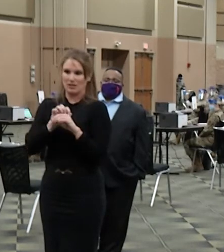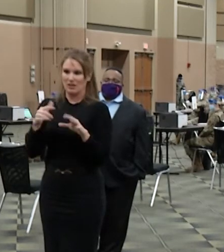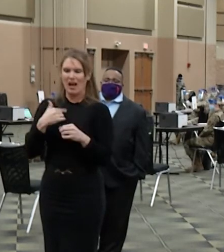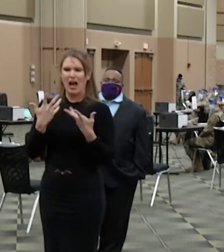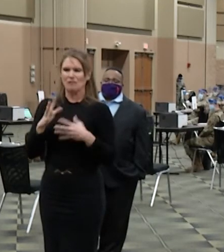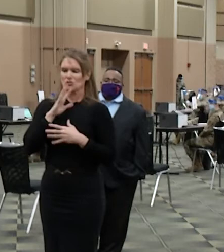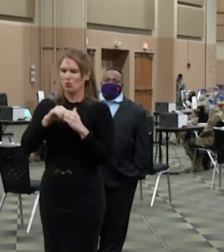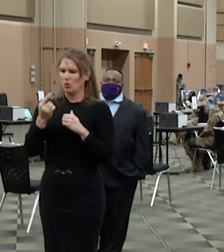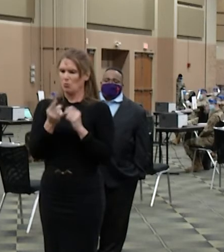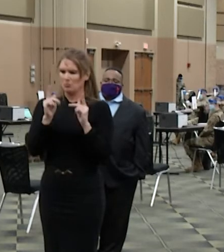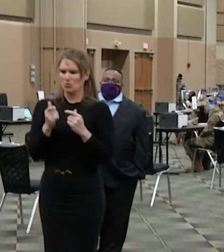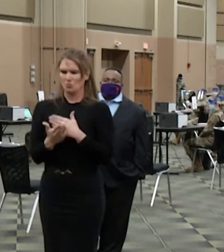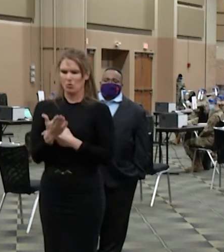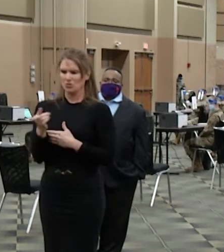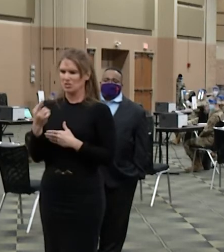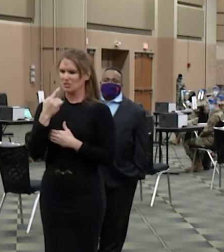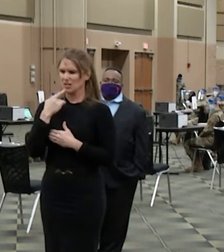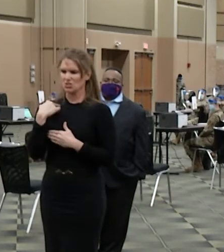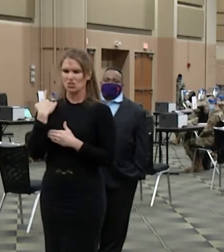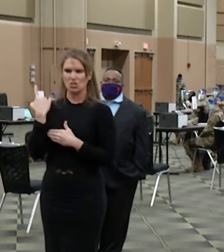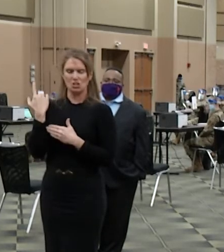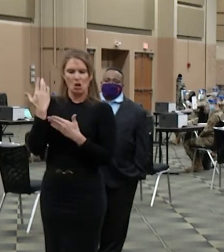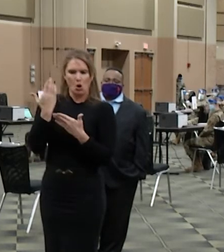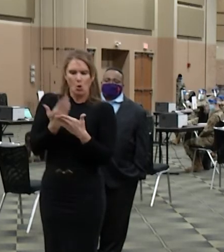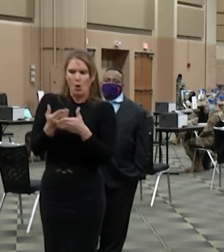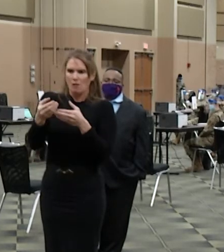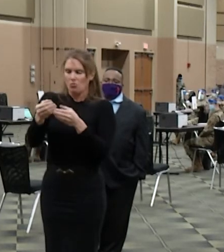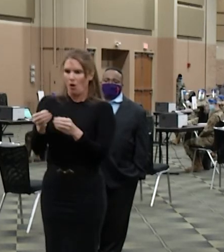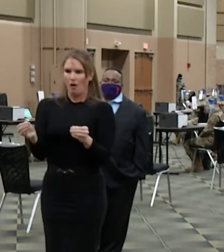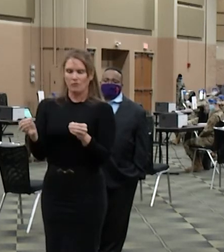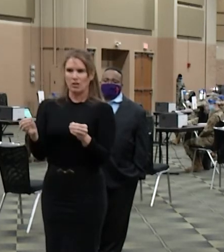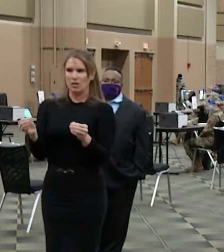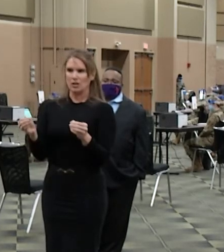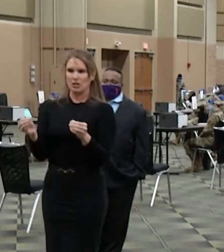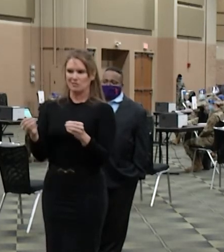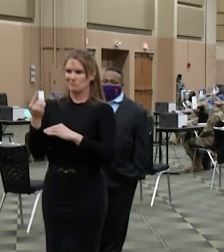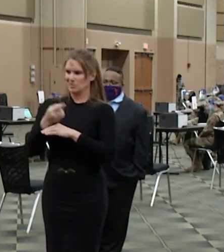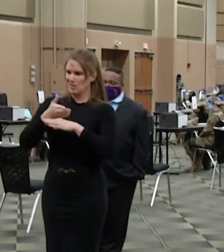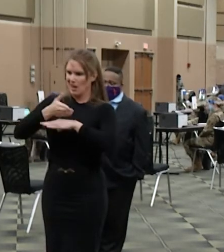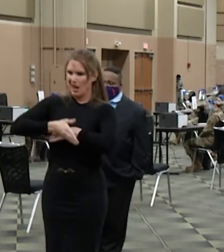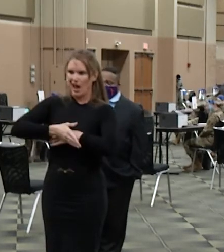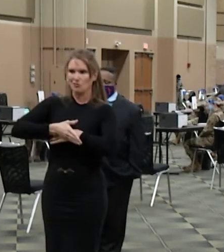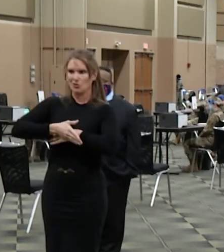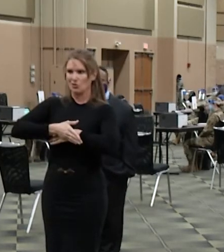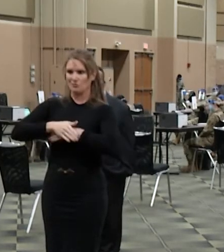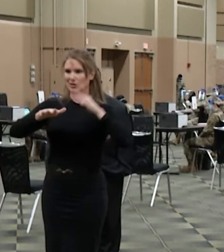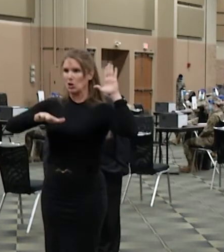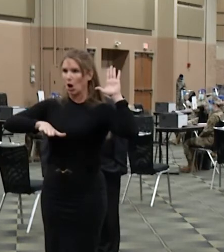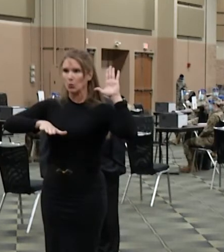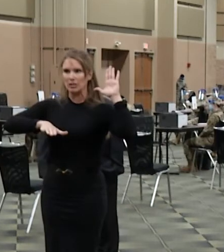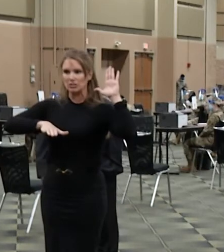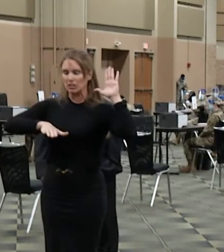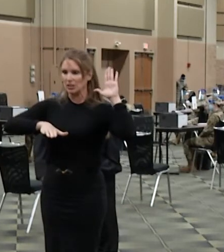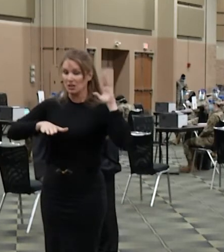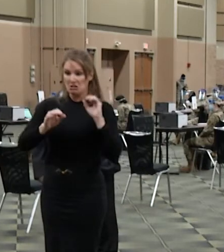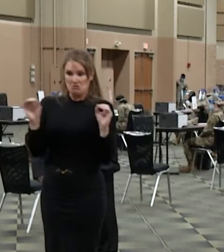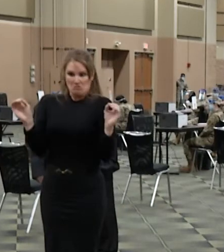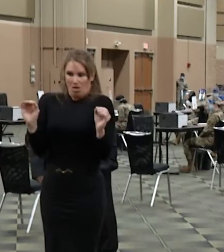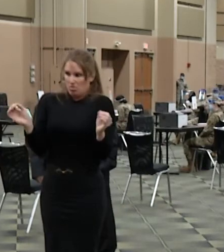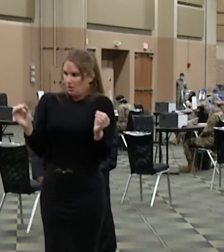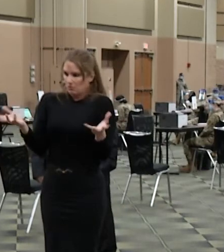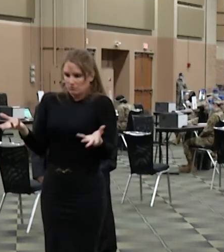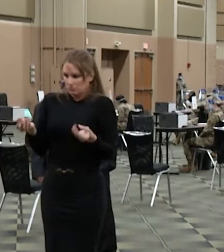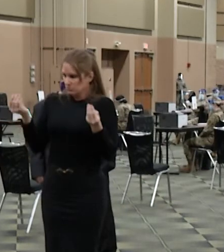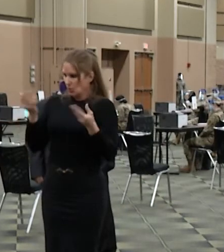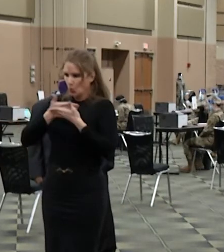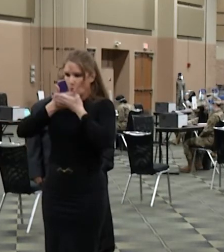this morning who said that when she came into the office just the day after inauguration, they had nothing. They were given